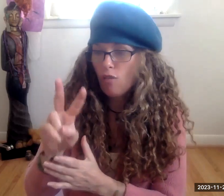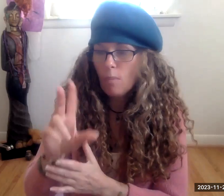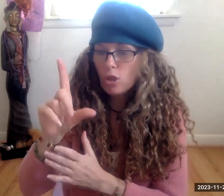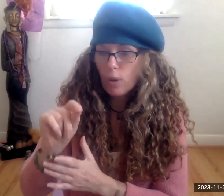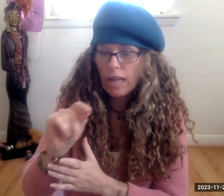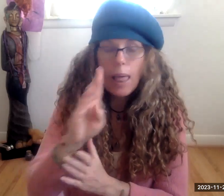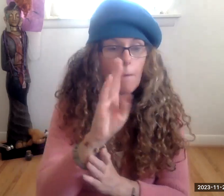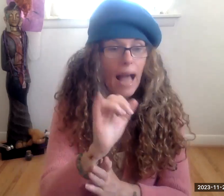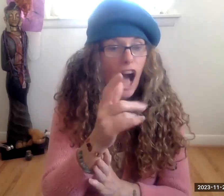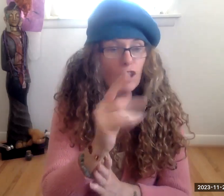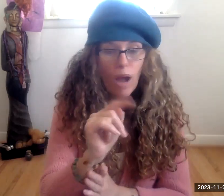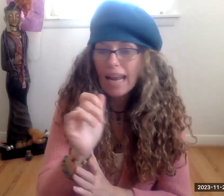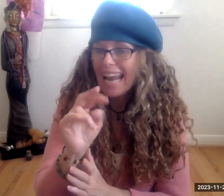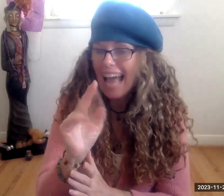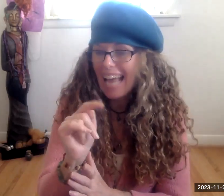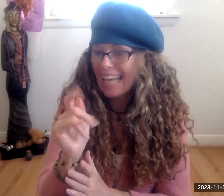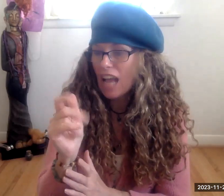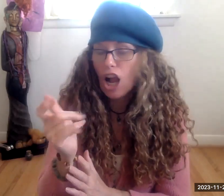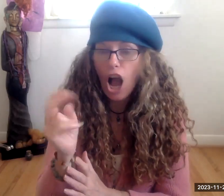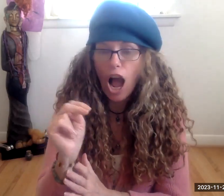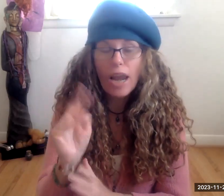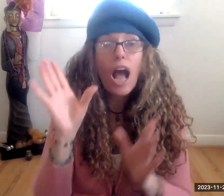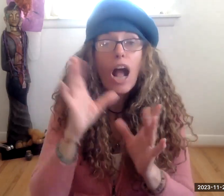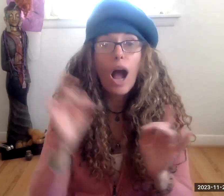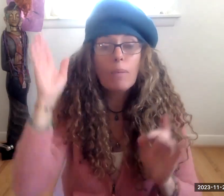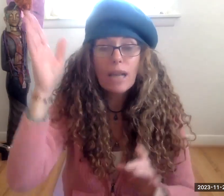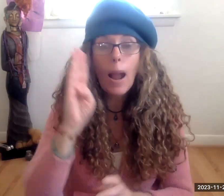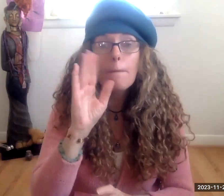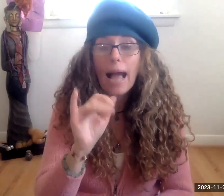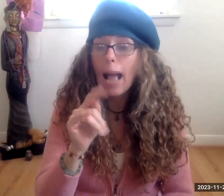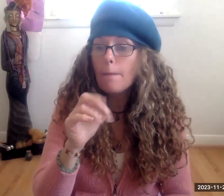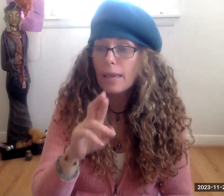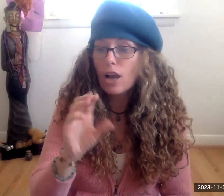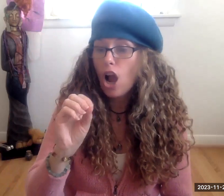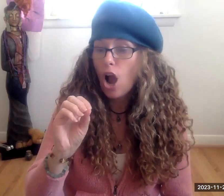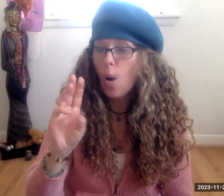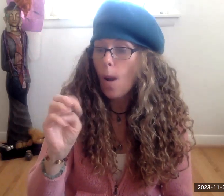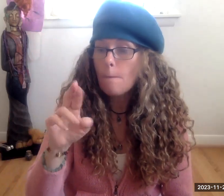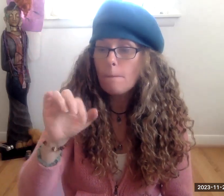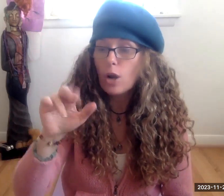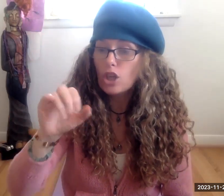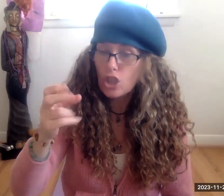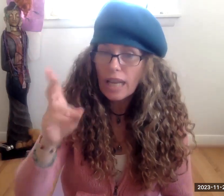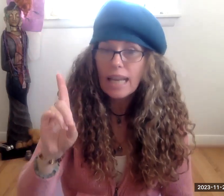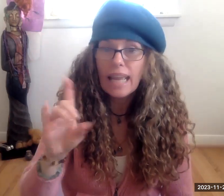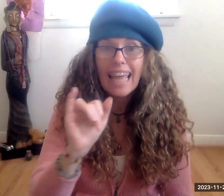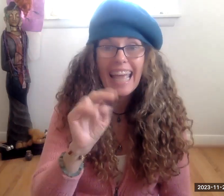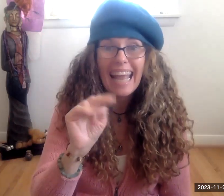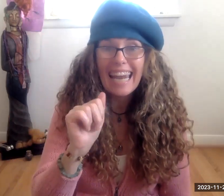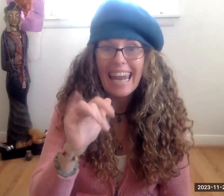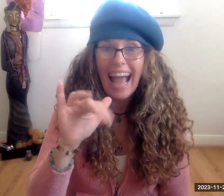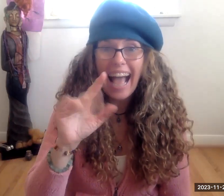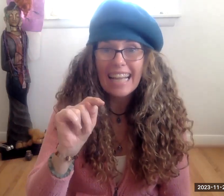Khan. Commentary by Pir. O Merchant Inayat Khan.